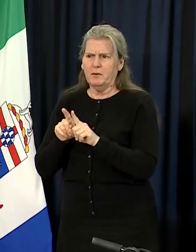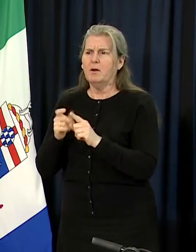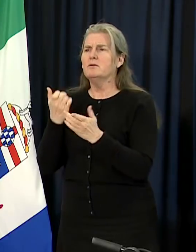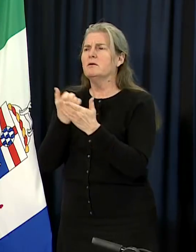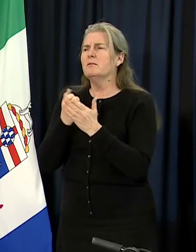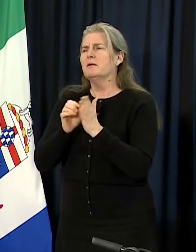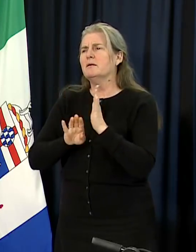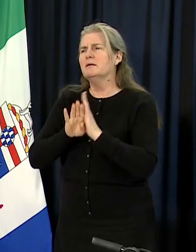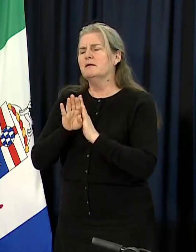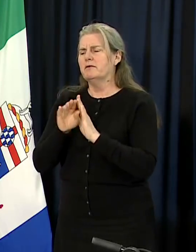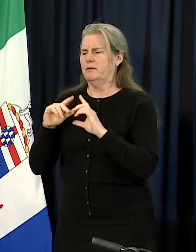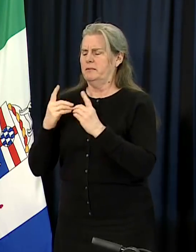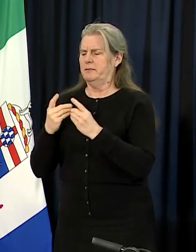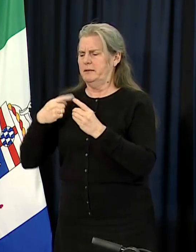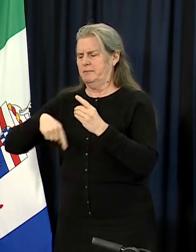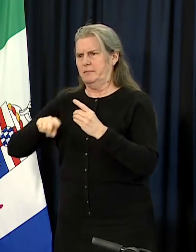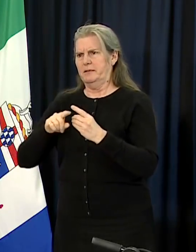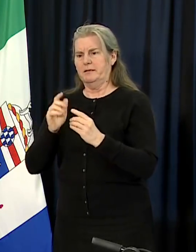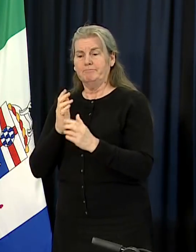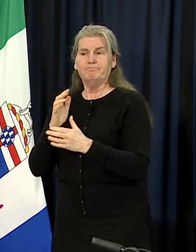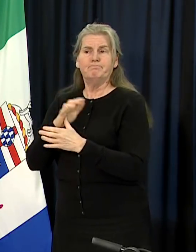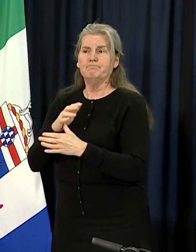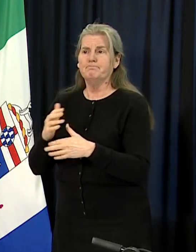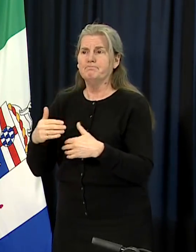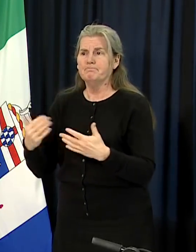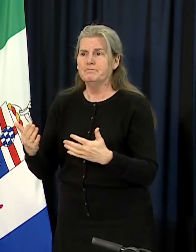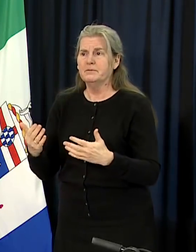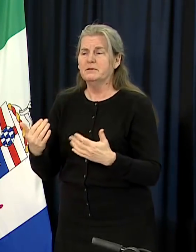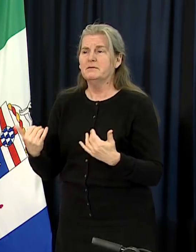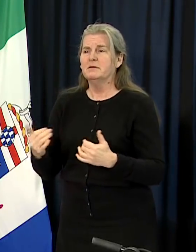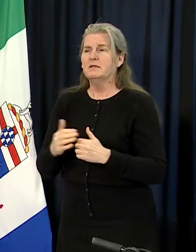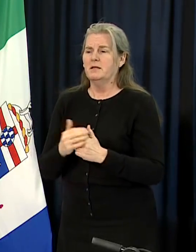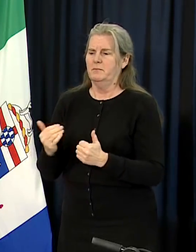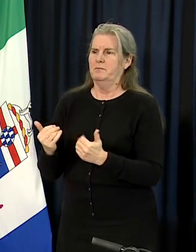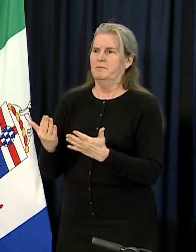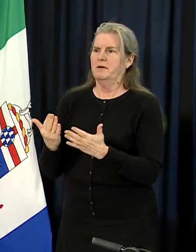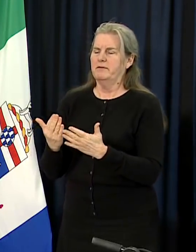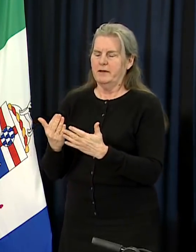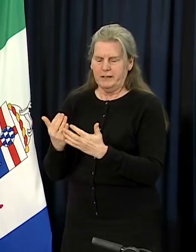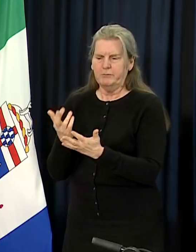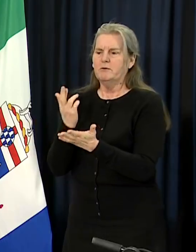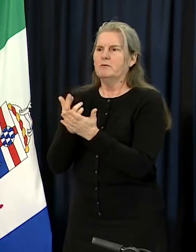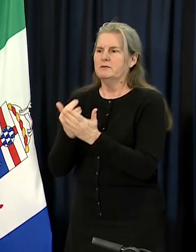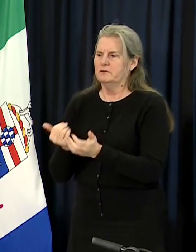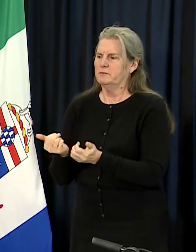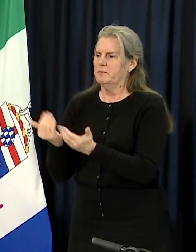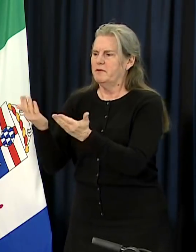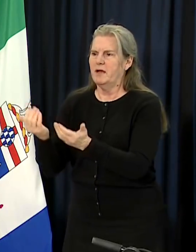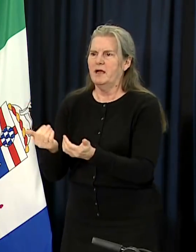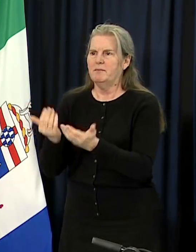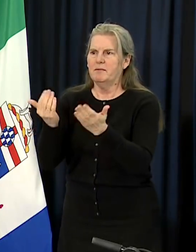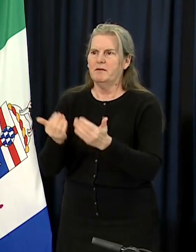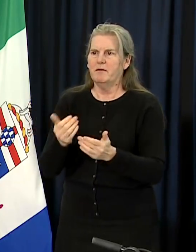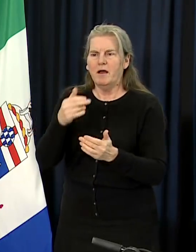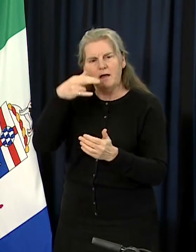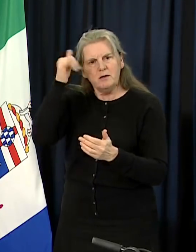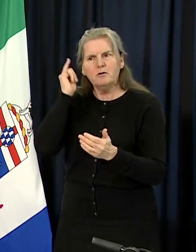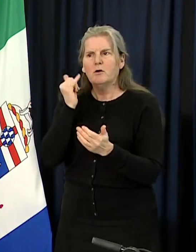Development, our main priority at this time is providing critical resources to support Yukon's